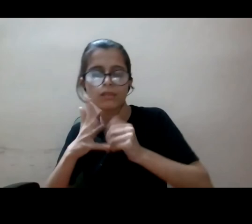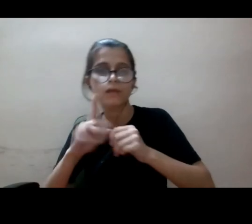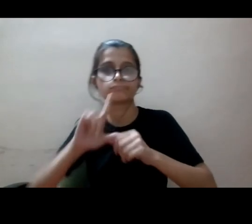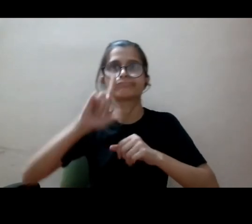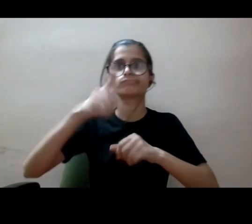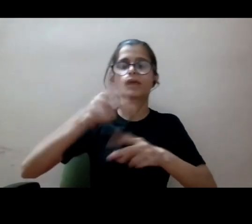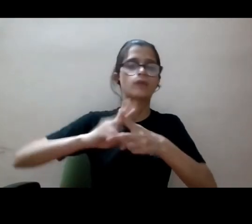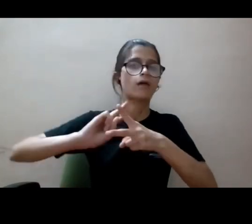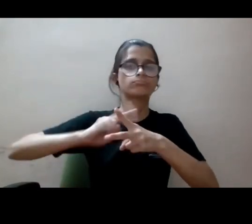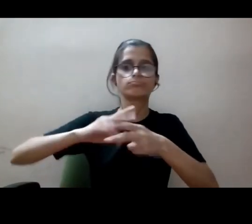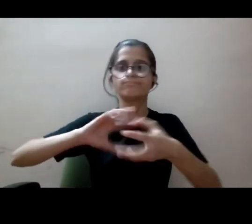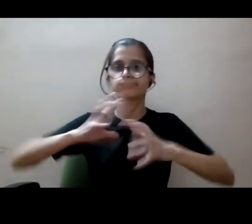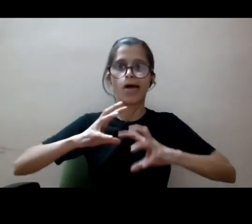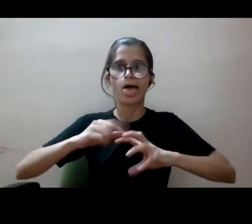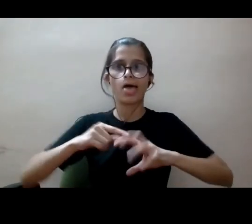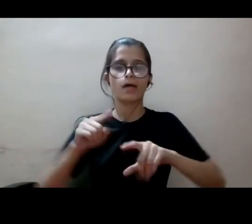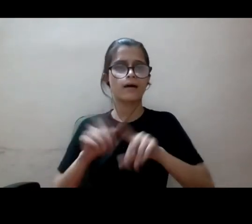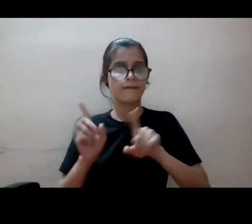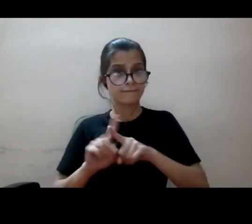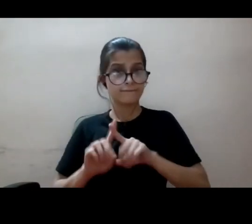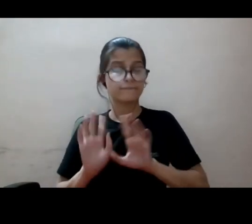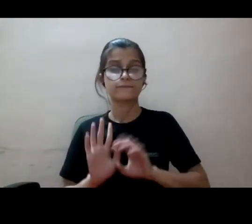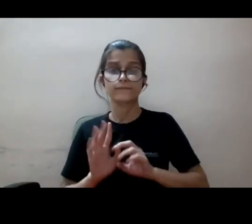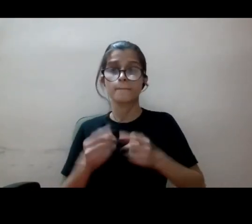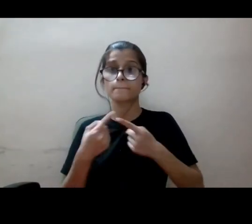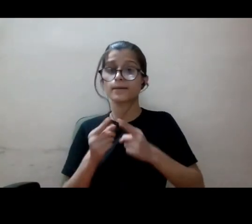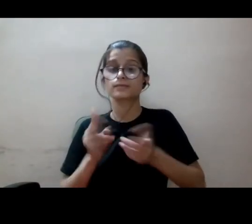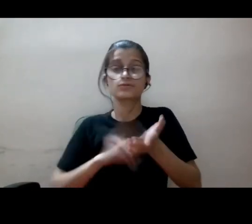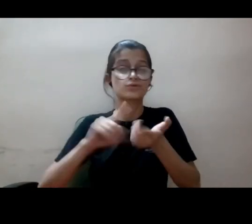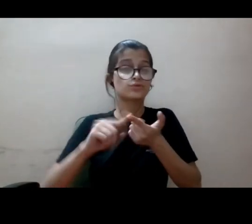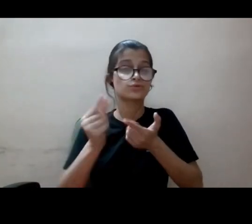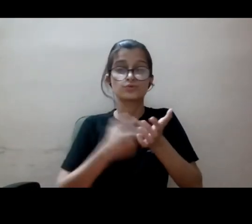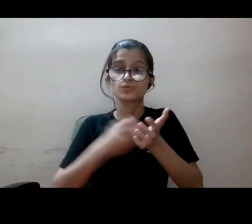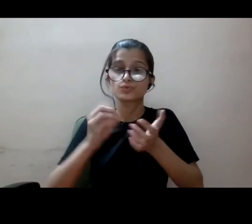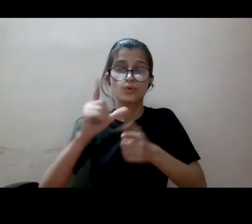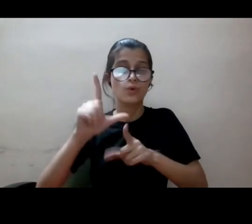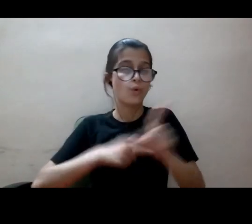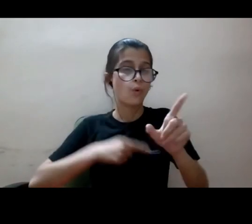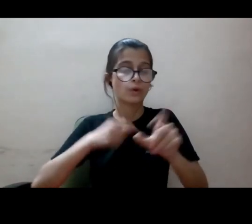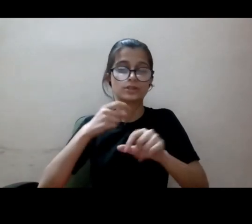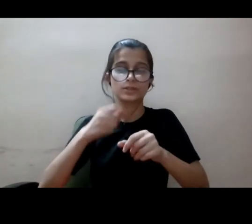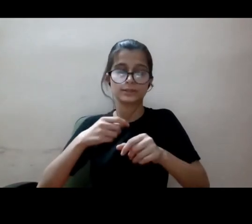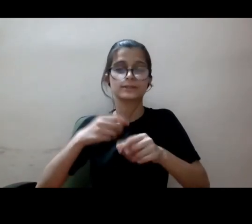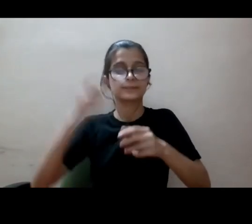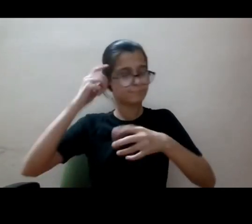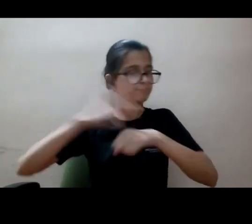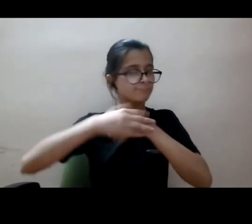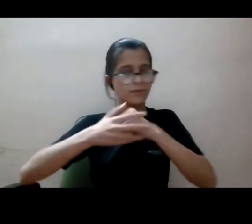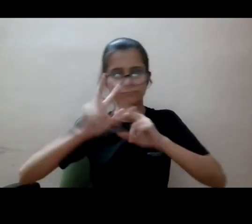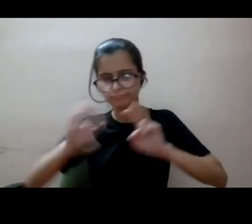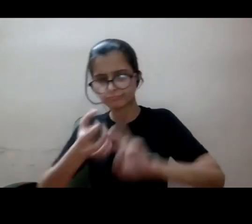But what they have discovered in neurology is that different parts of the brain can, in